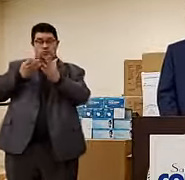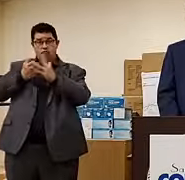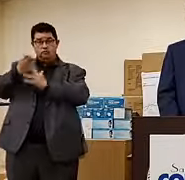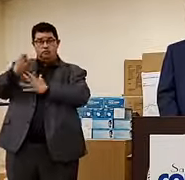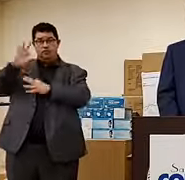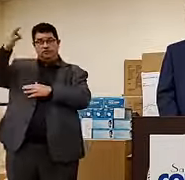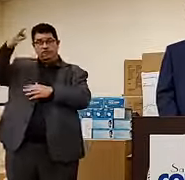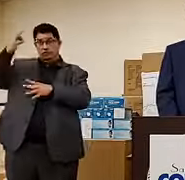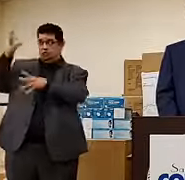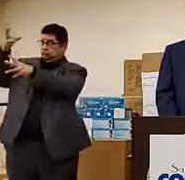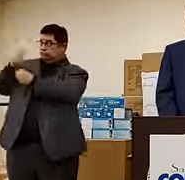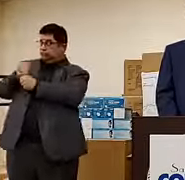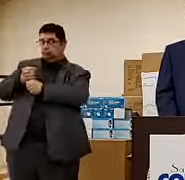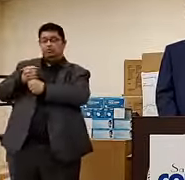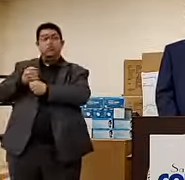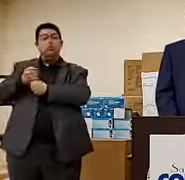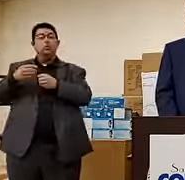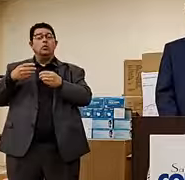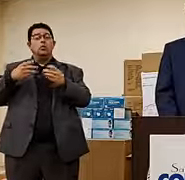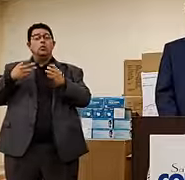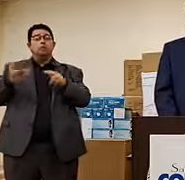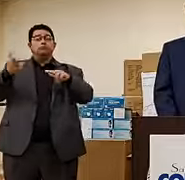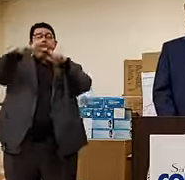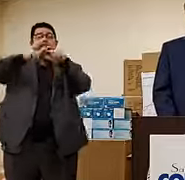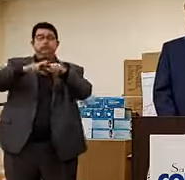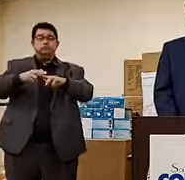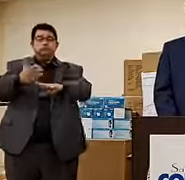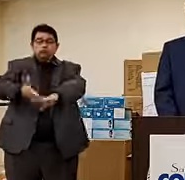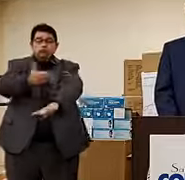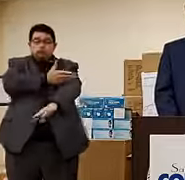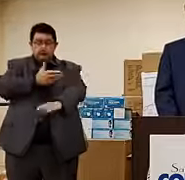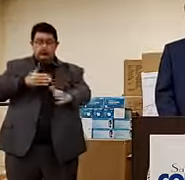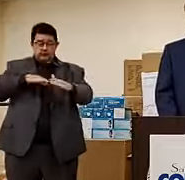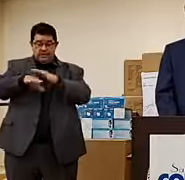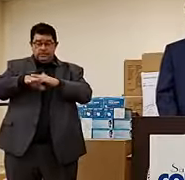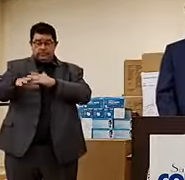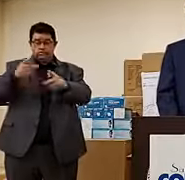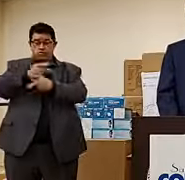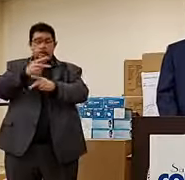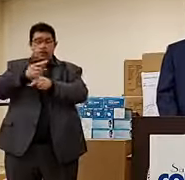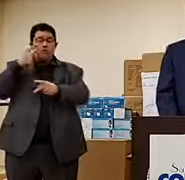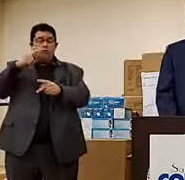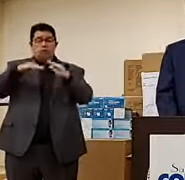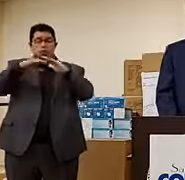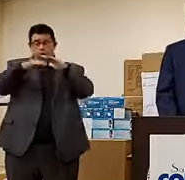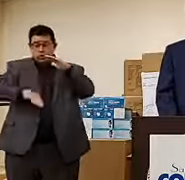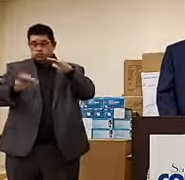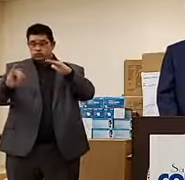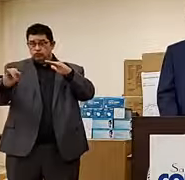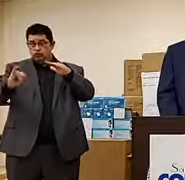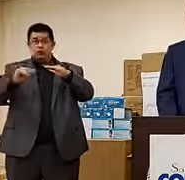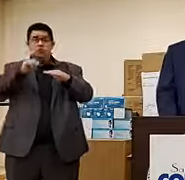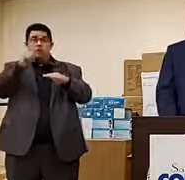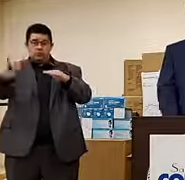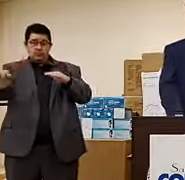today will move to further improve access to care for uninsured and underinsured patients in St. Louis